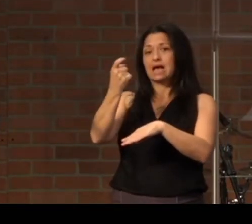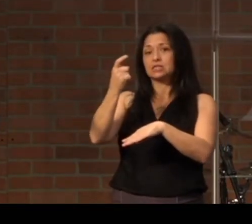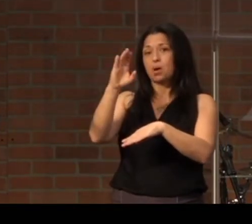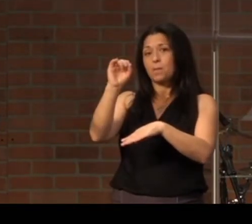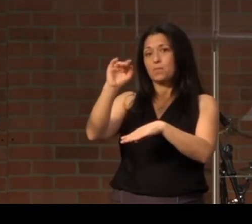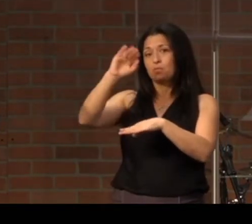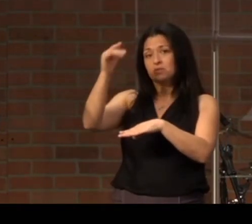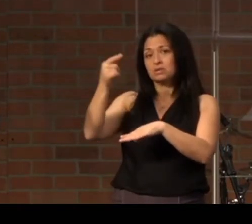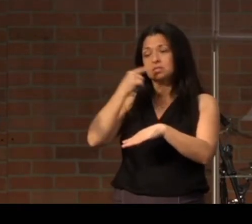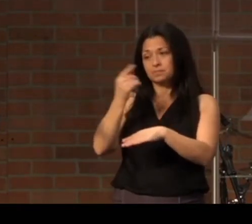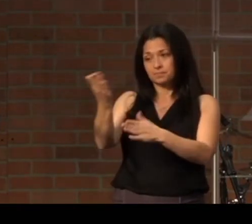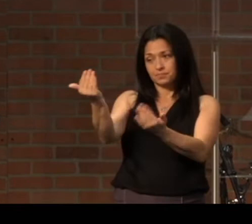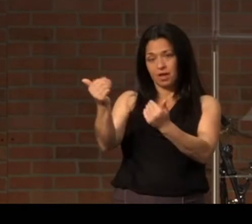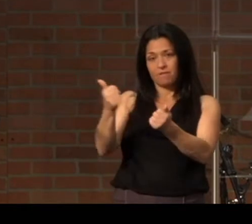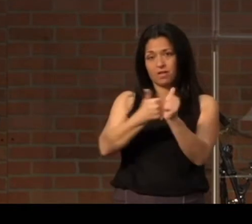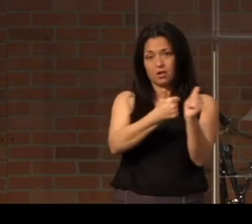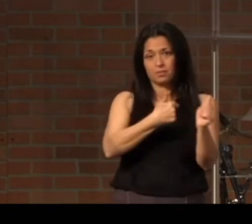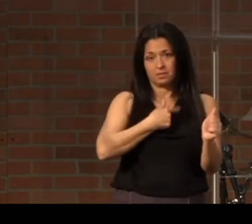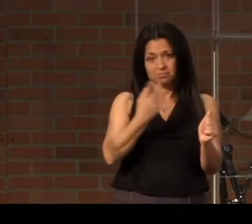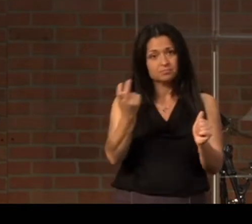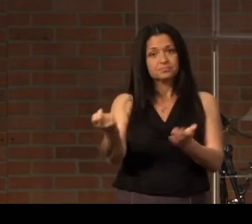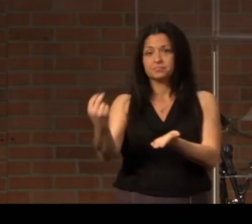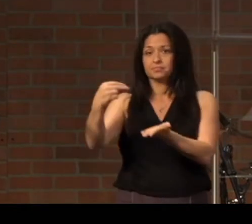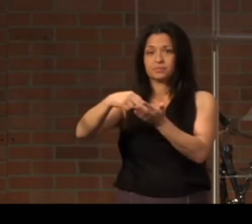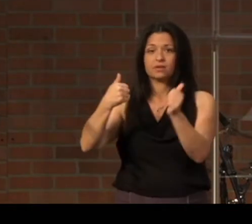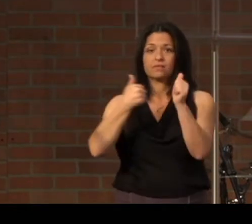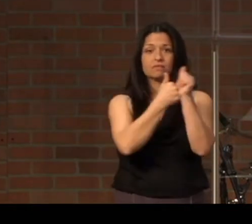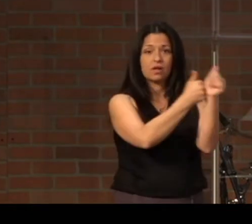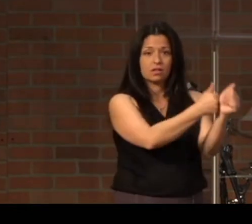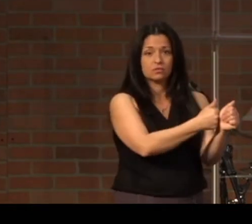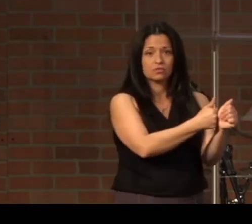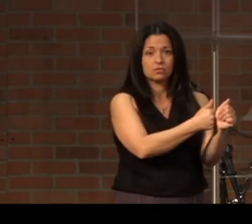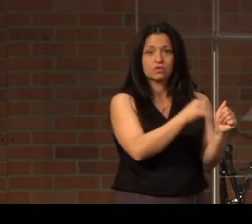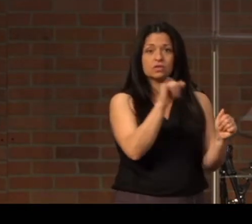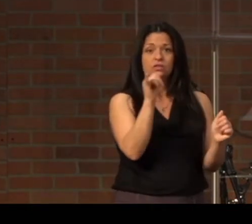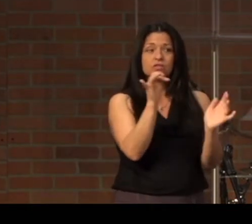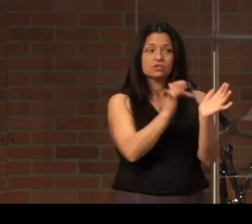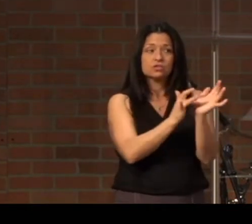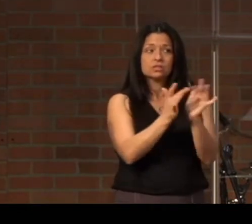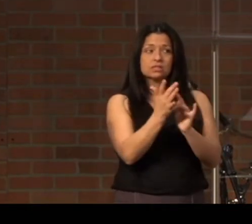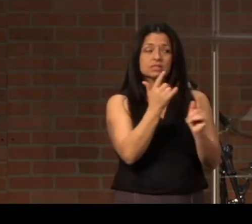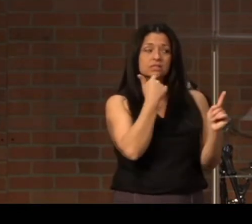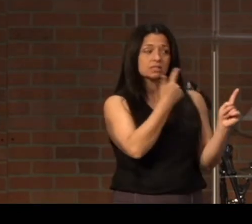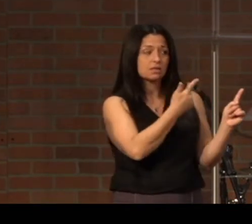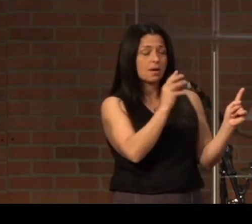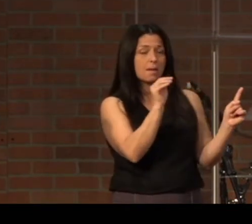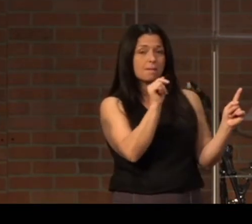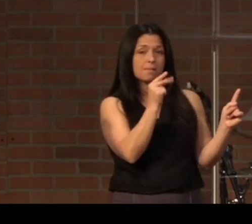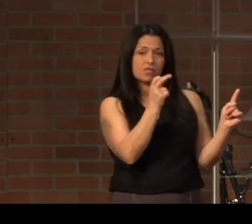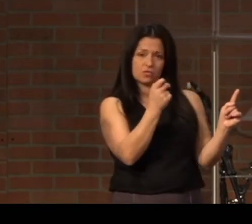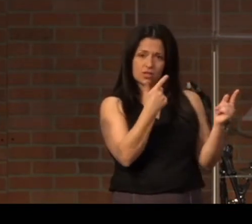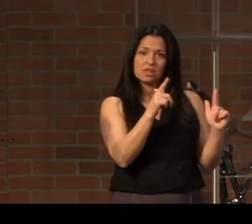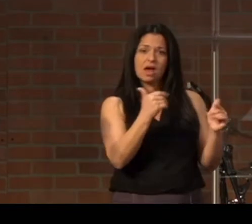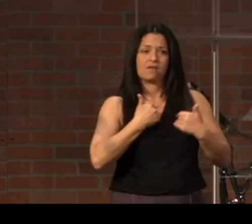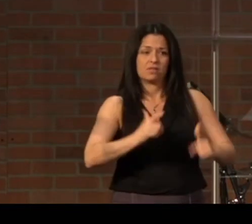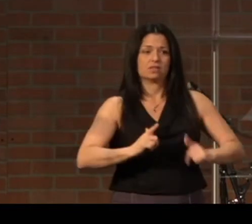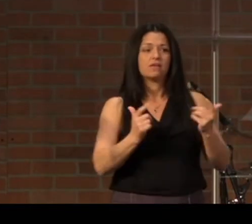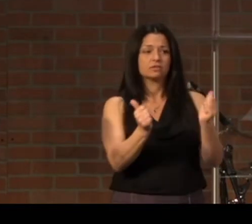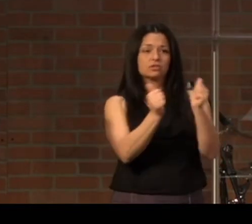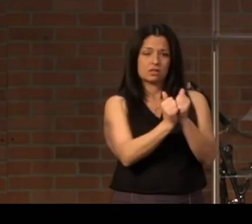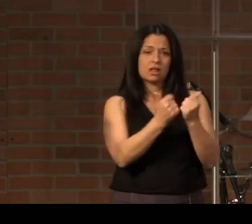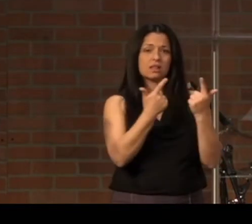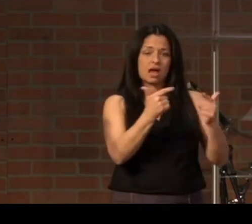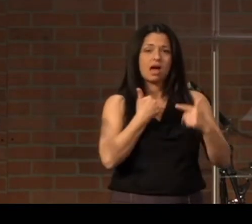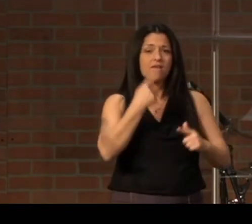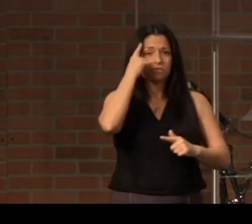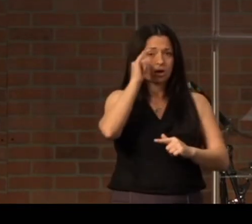And he got up and followed him. Jesus said, Matthew, let's do life together. Let's do eternity together.